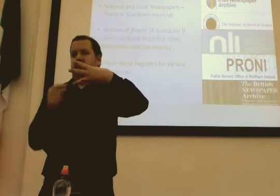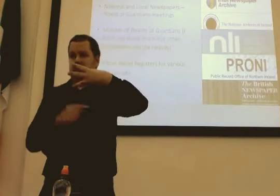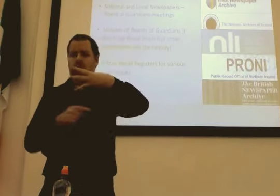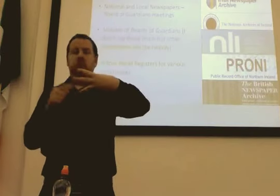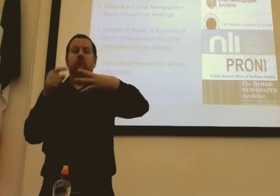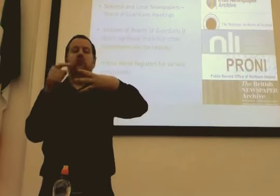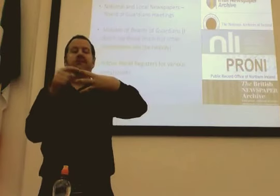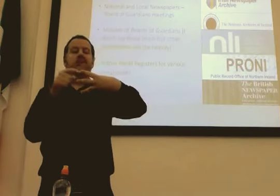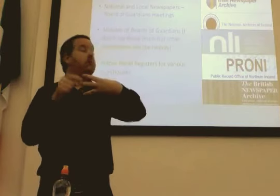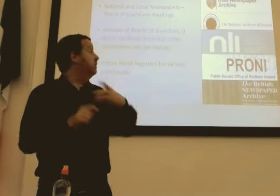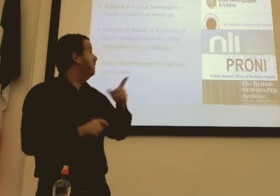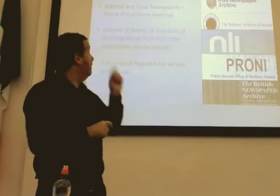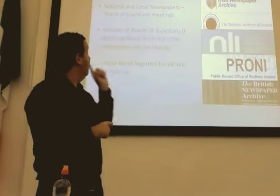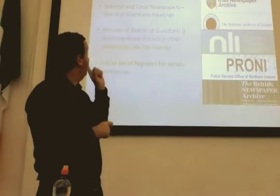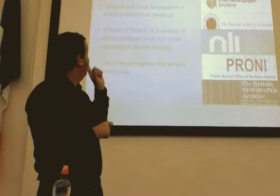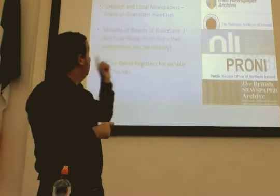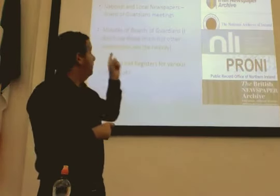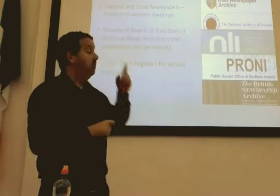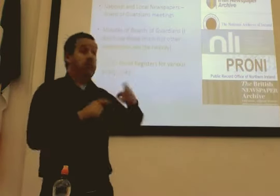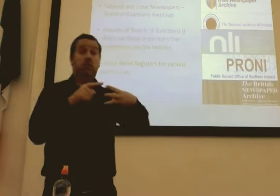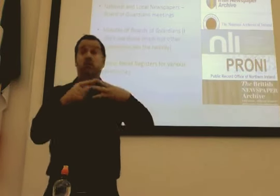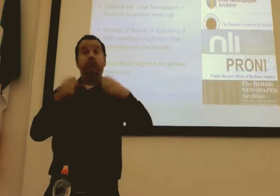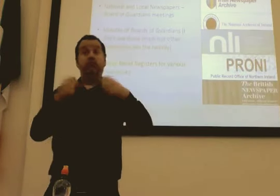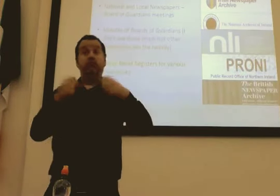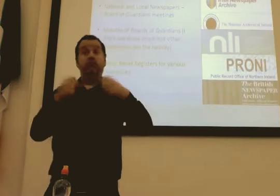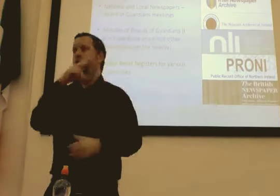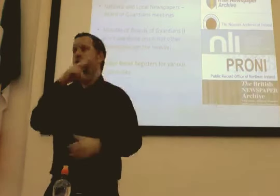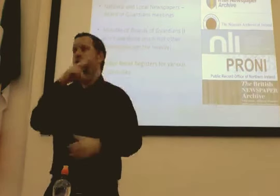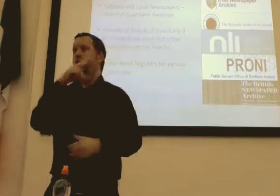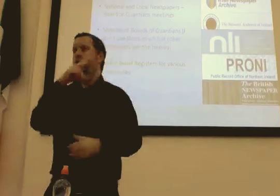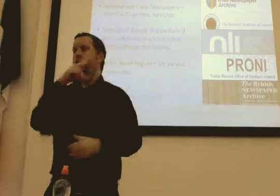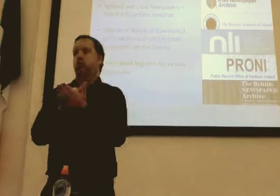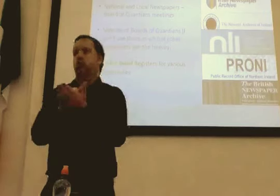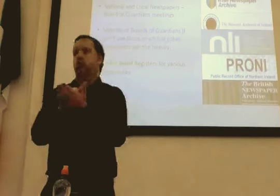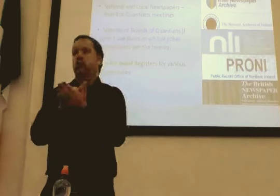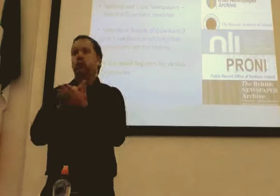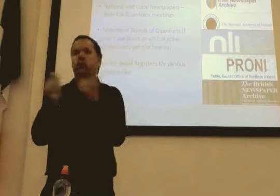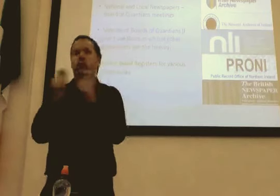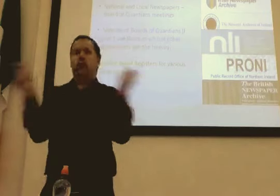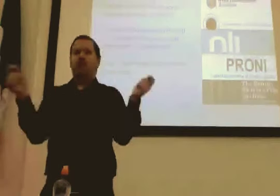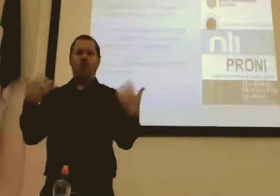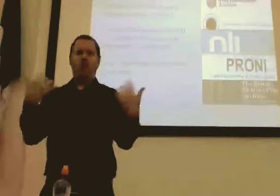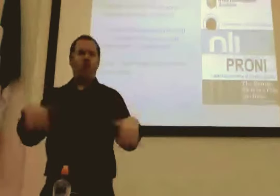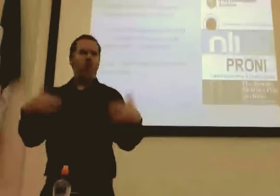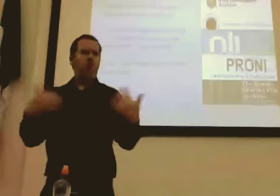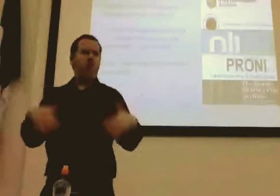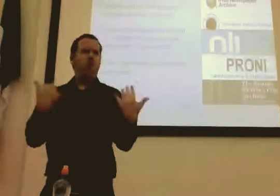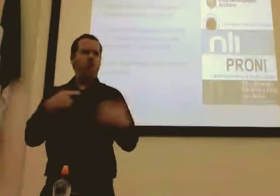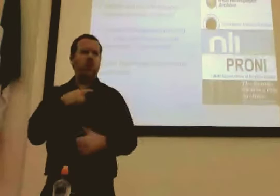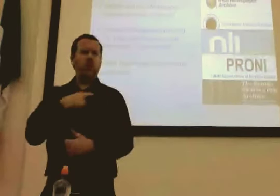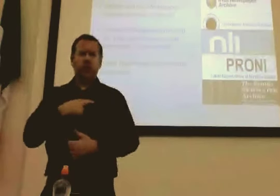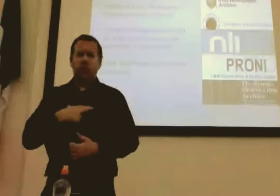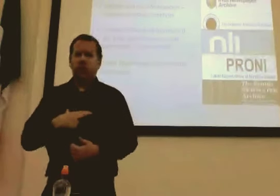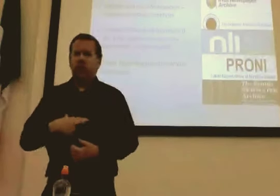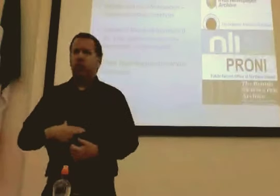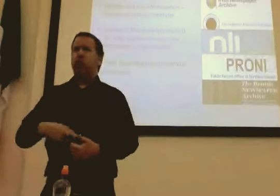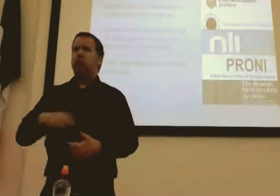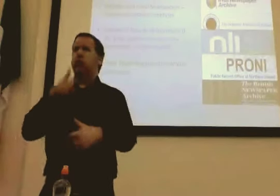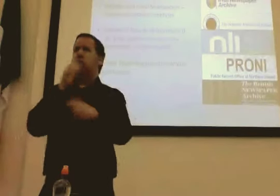But the main three I do refer to would be newspapers. So most of my information comes from newspapers. It's such a